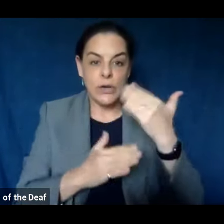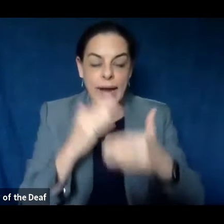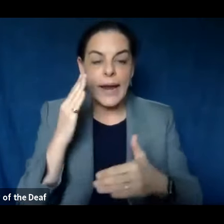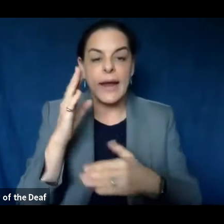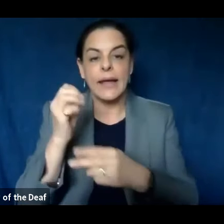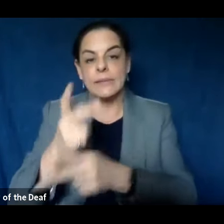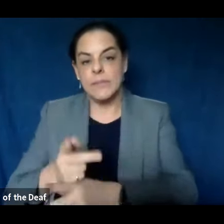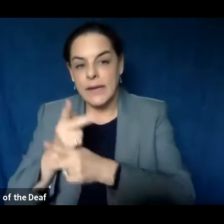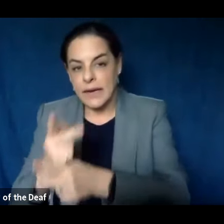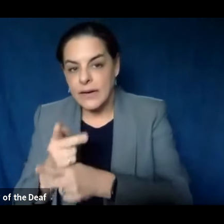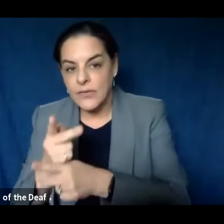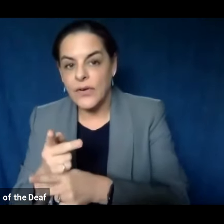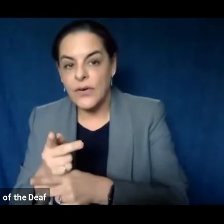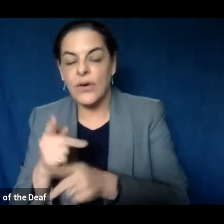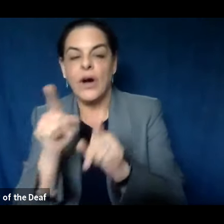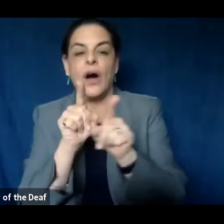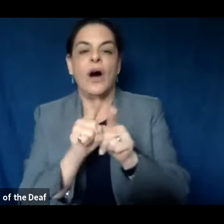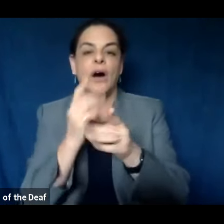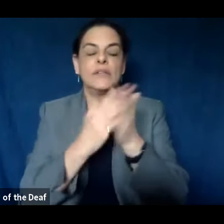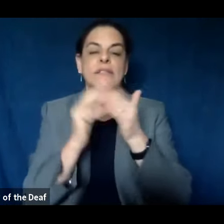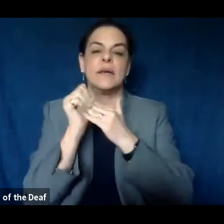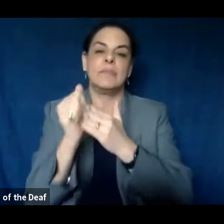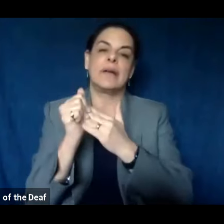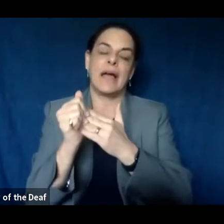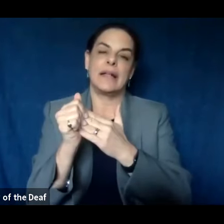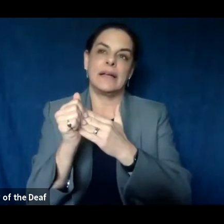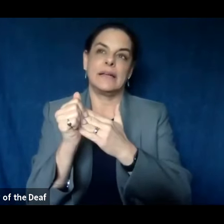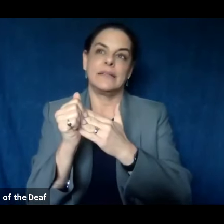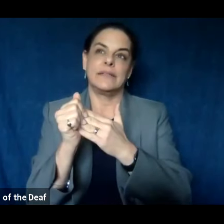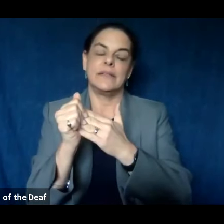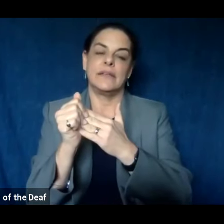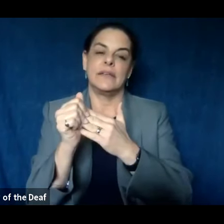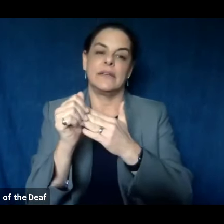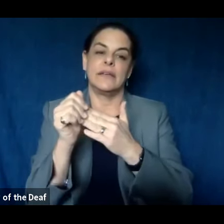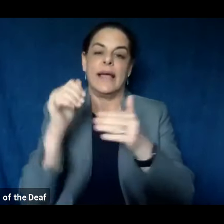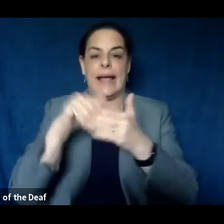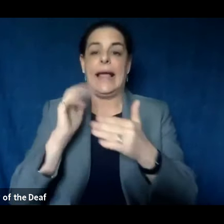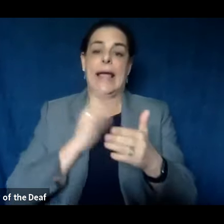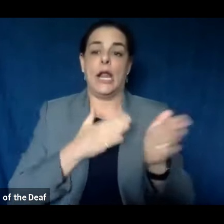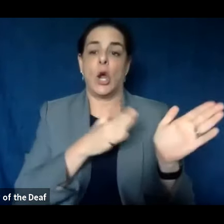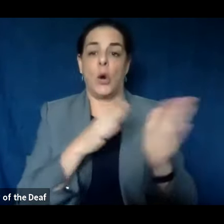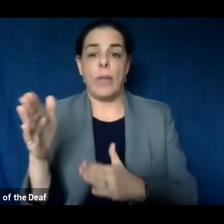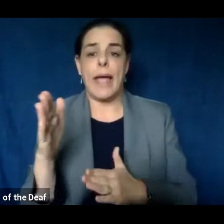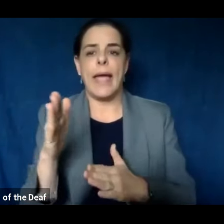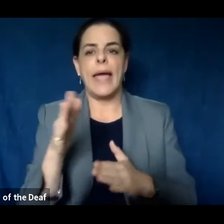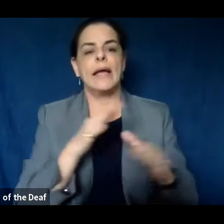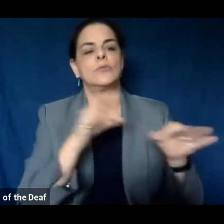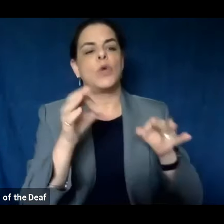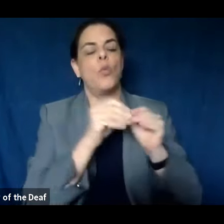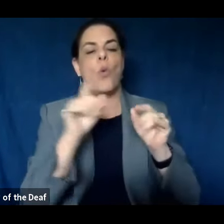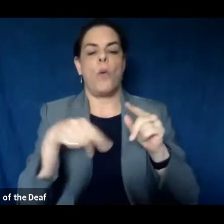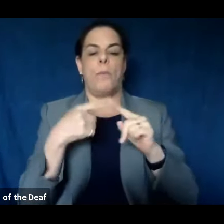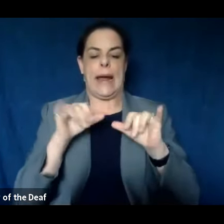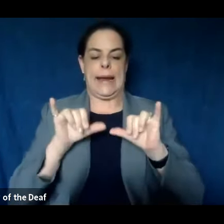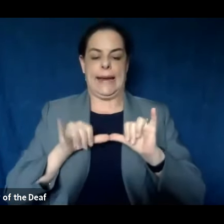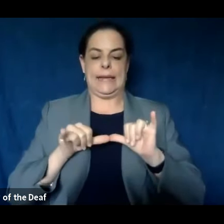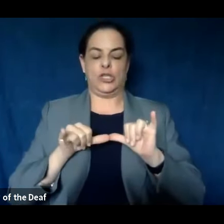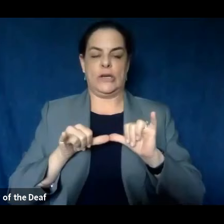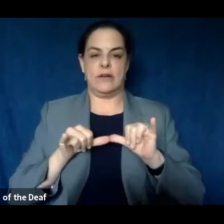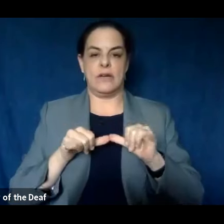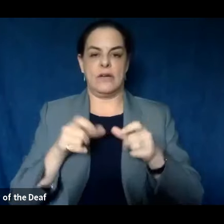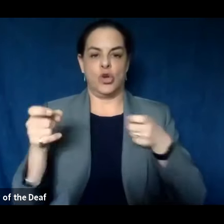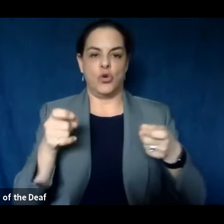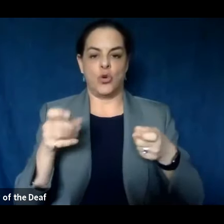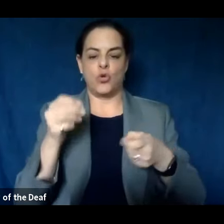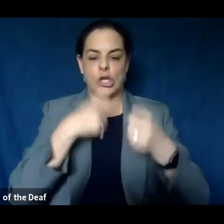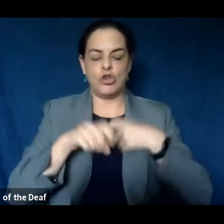cautious. There's also some guidance in our plan that talks about engineering controls and changing out